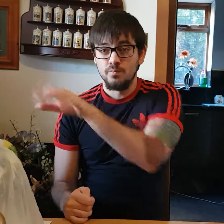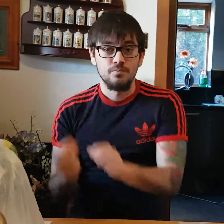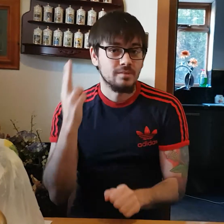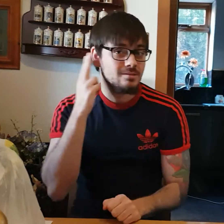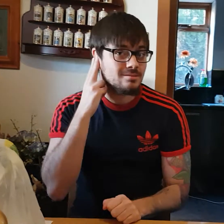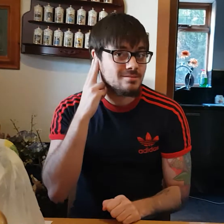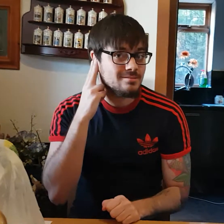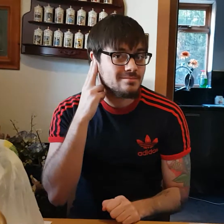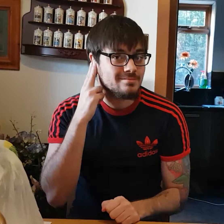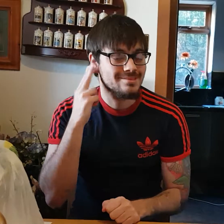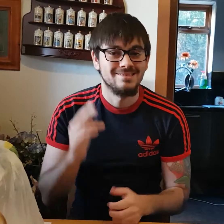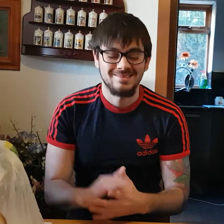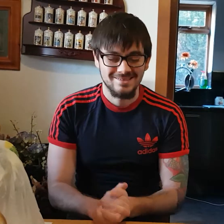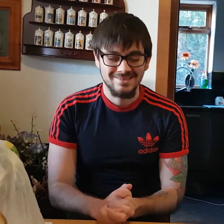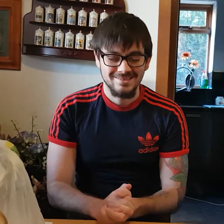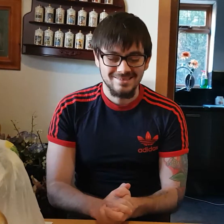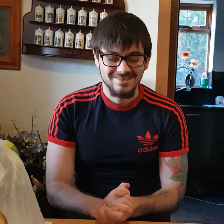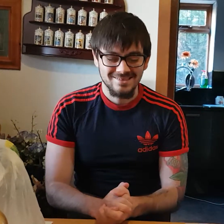My father's side of the family are deaf.